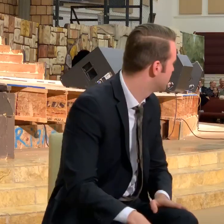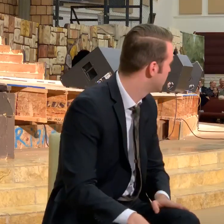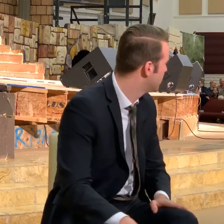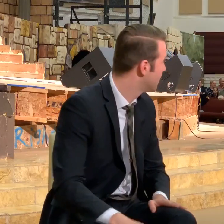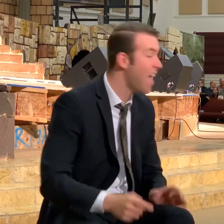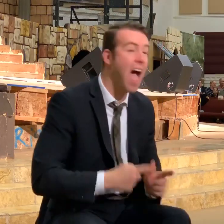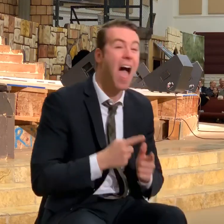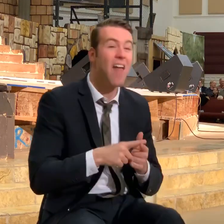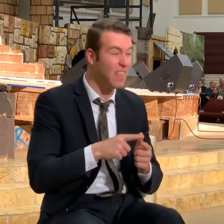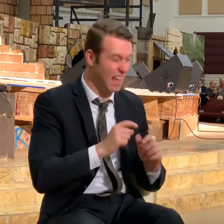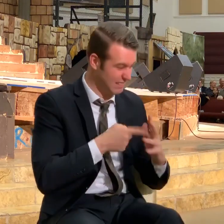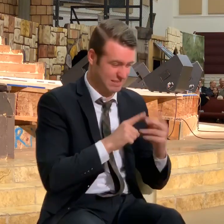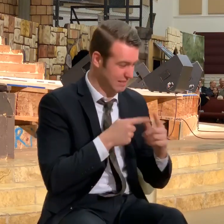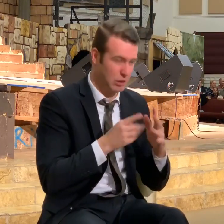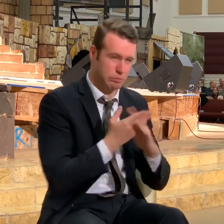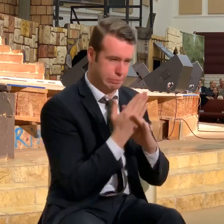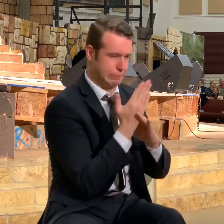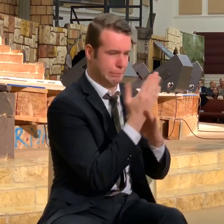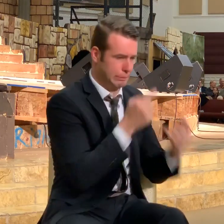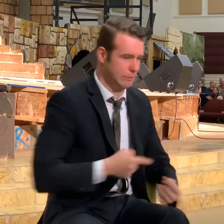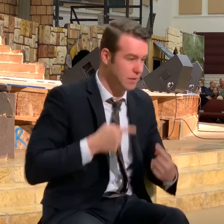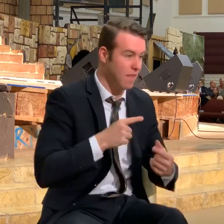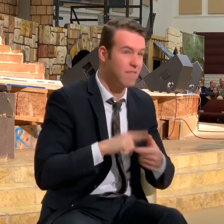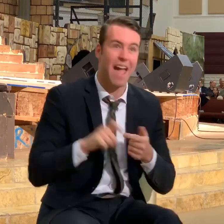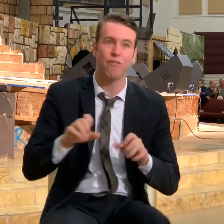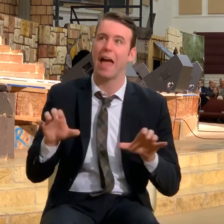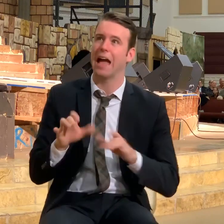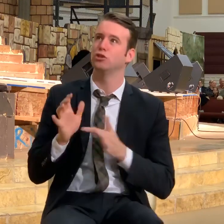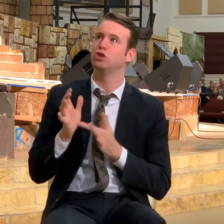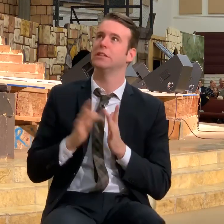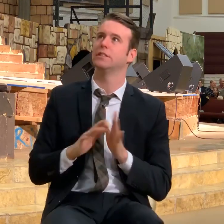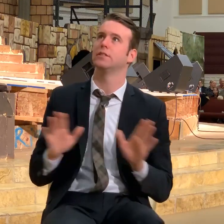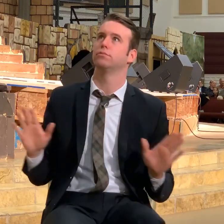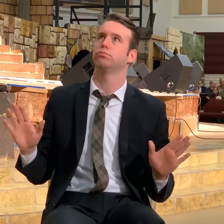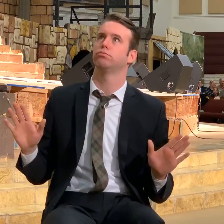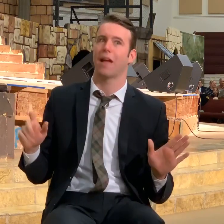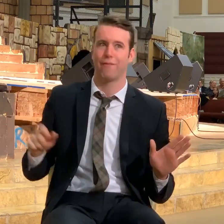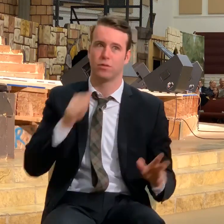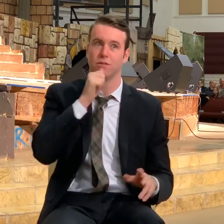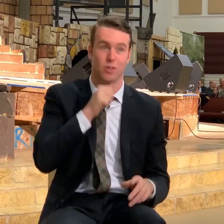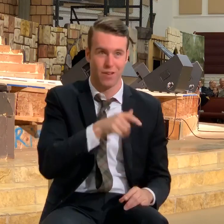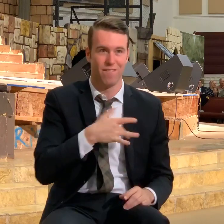you got to be Jesus while you're in the fight. Maybe it's on purpose because you'll feel really like it.